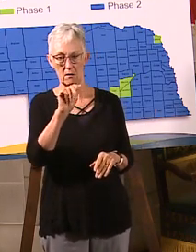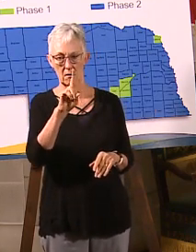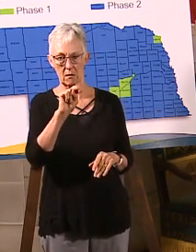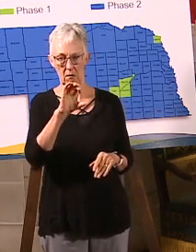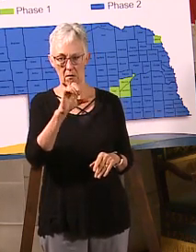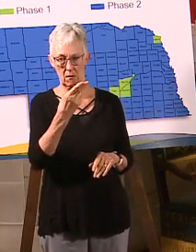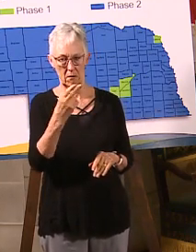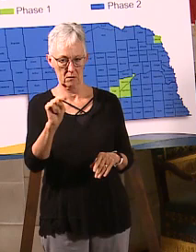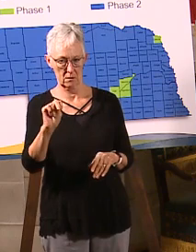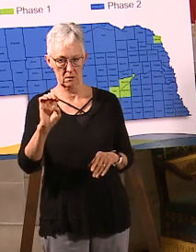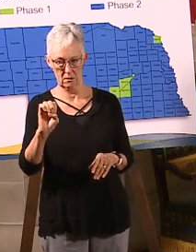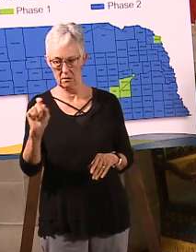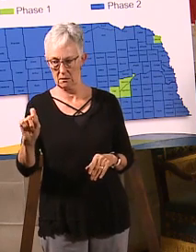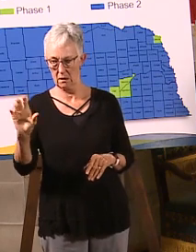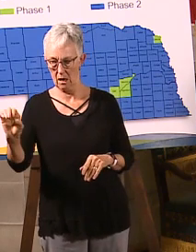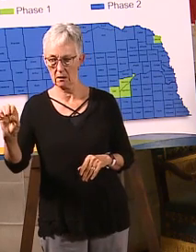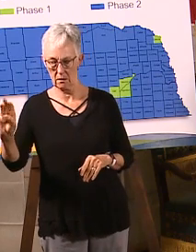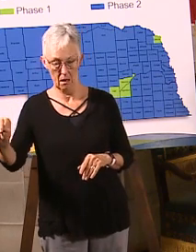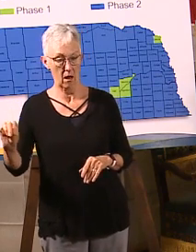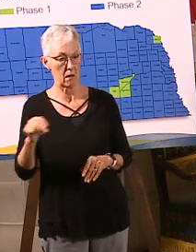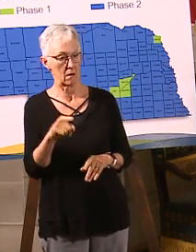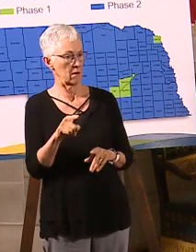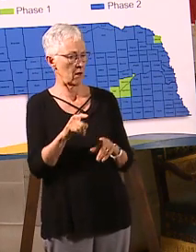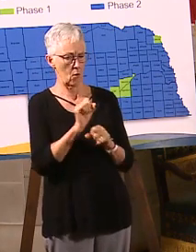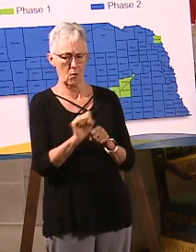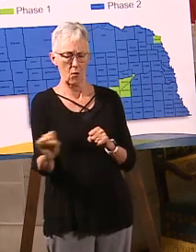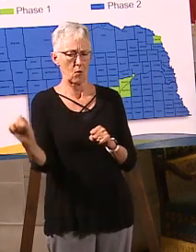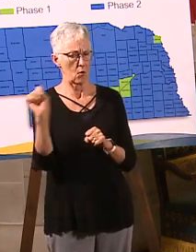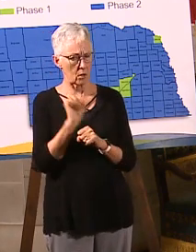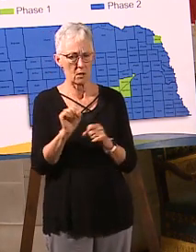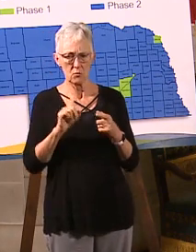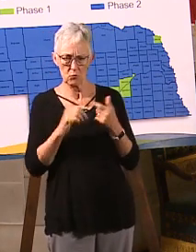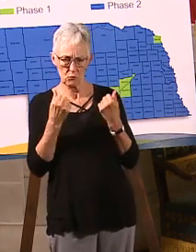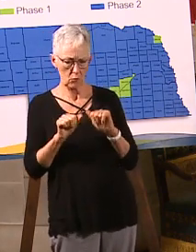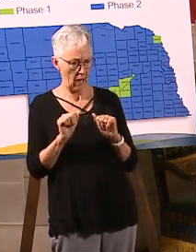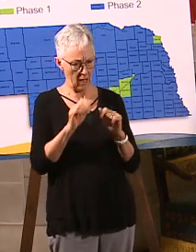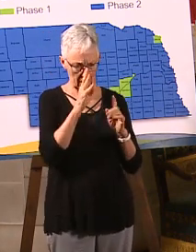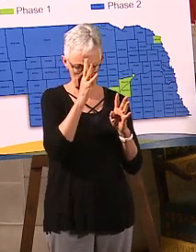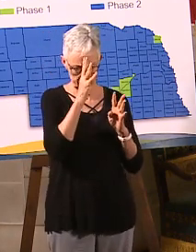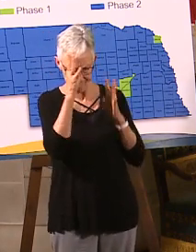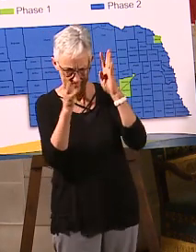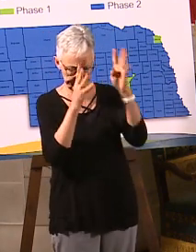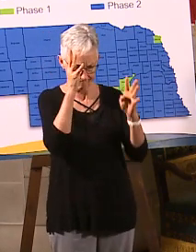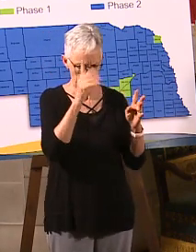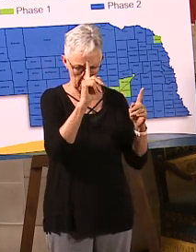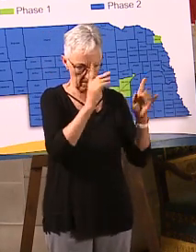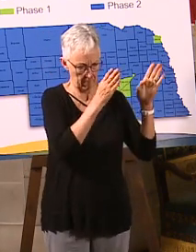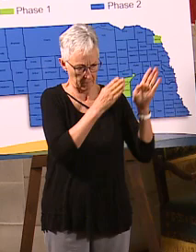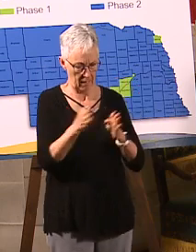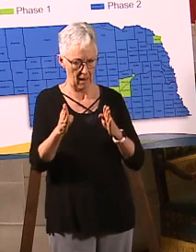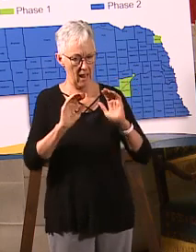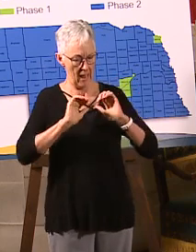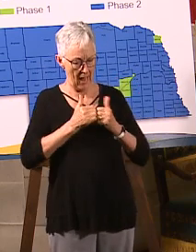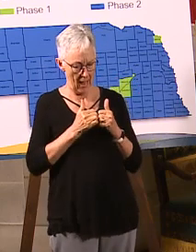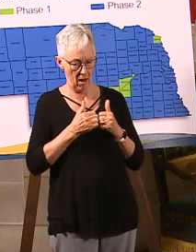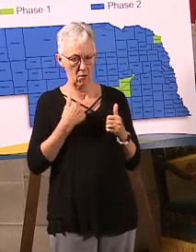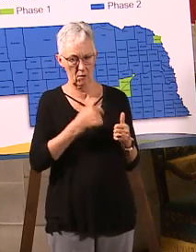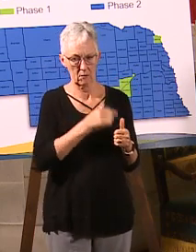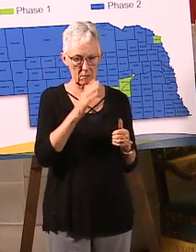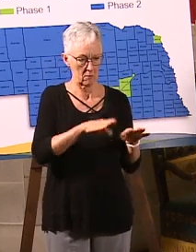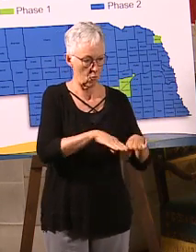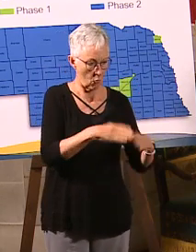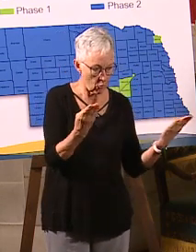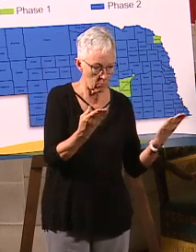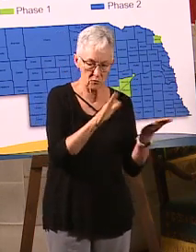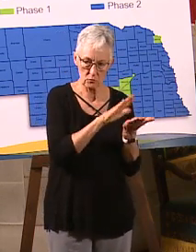www.launchne.com. Those procedures and processes are really kind of taking shape on how we can open environments, what the physical environments look